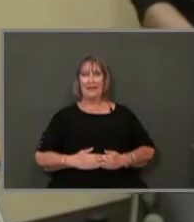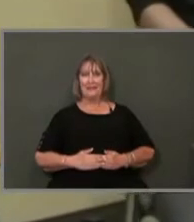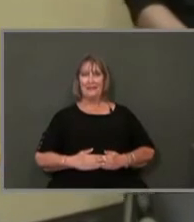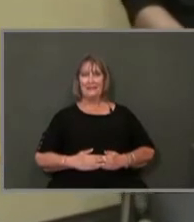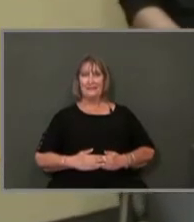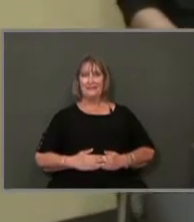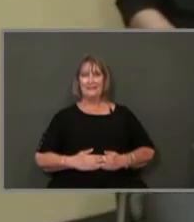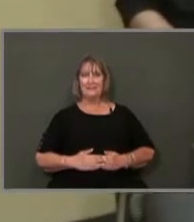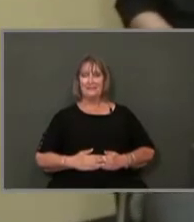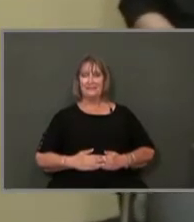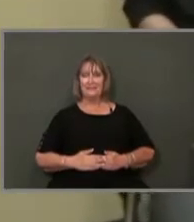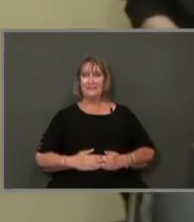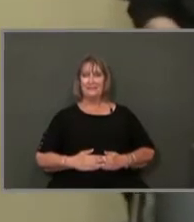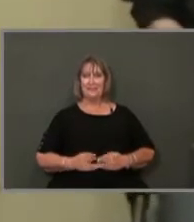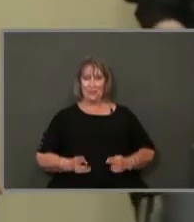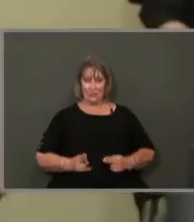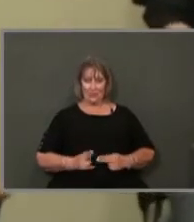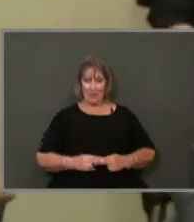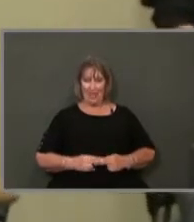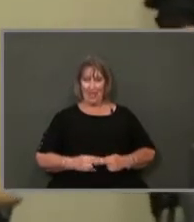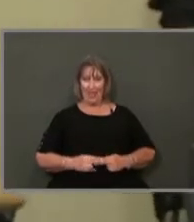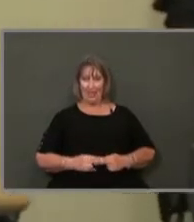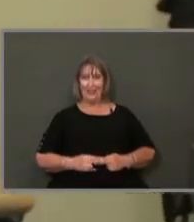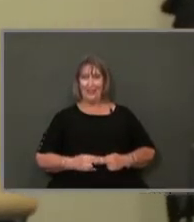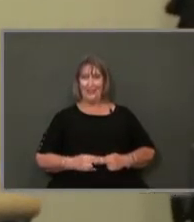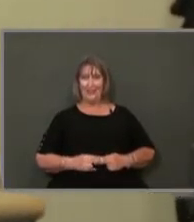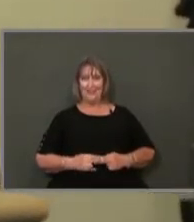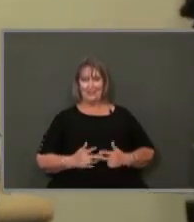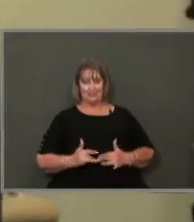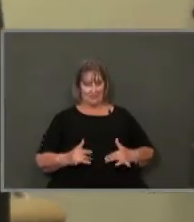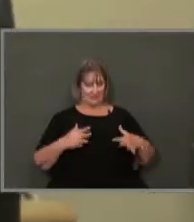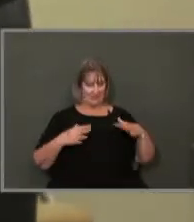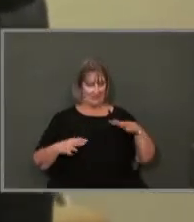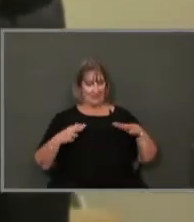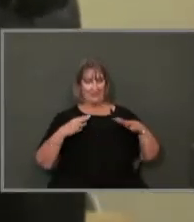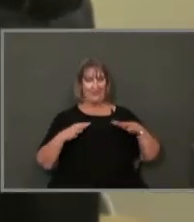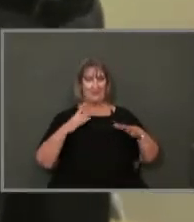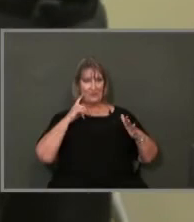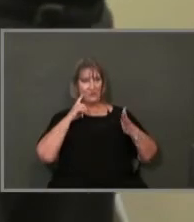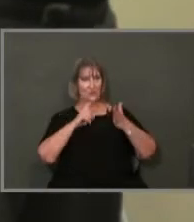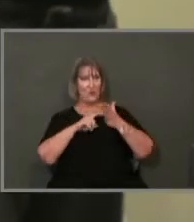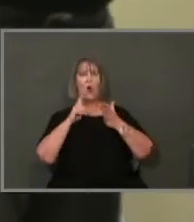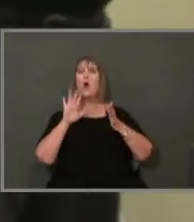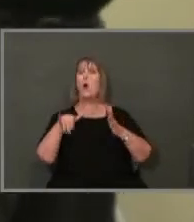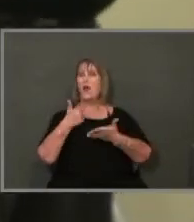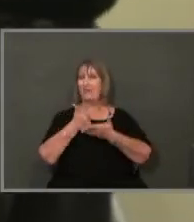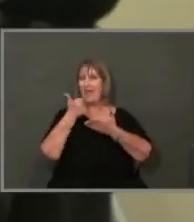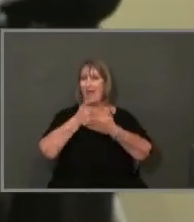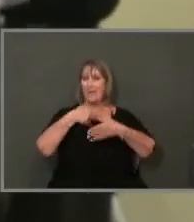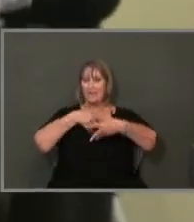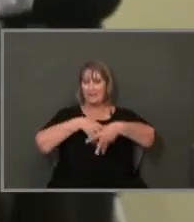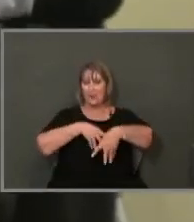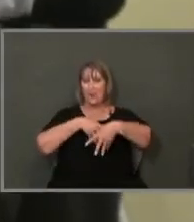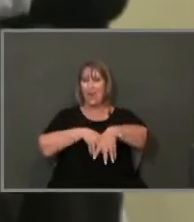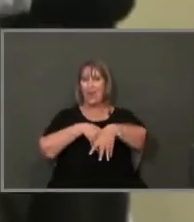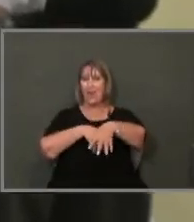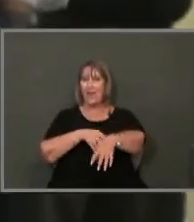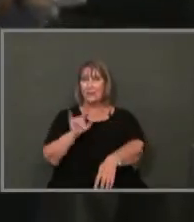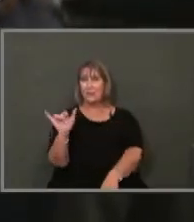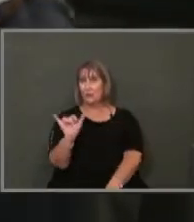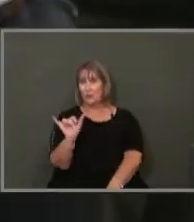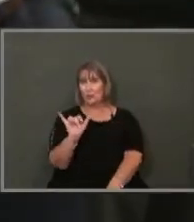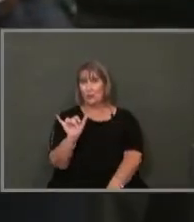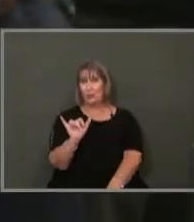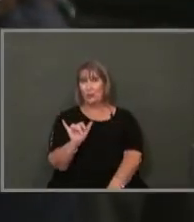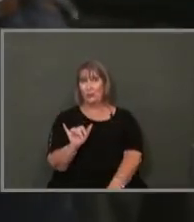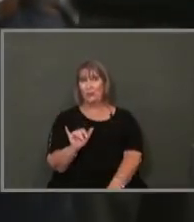public safety cadets uniforms on, and they're very they stand they work at out. the parades, Fiesta parades. They work. They help. The What's Fiesta that?